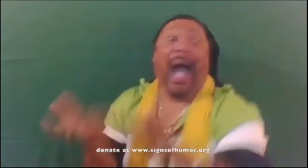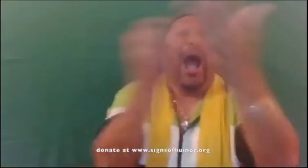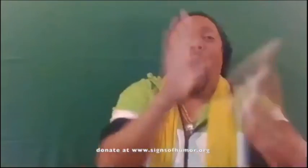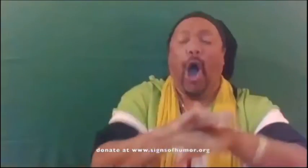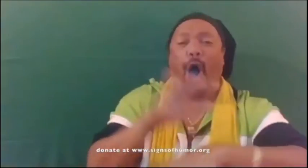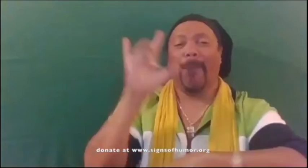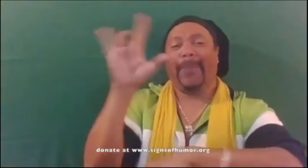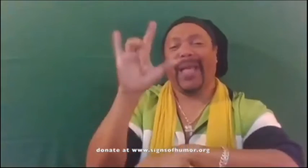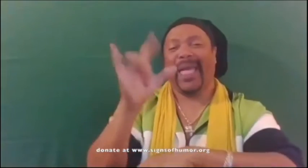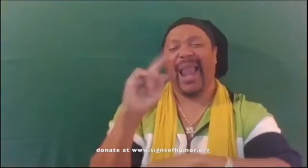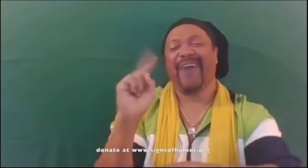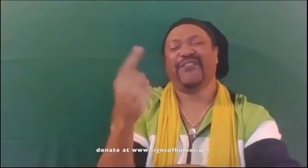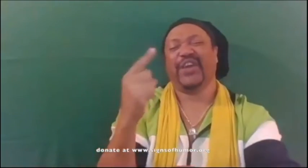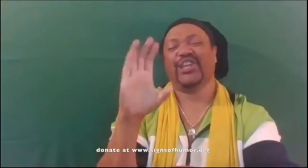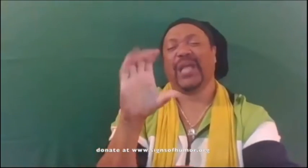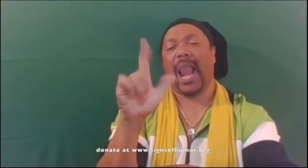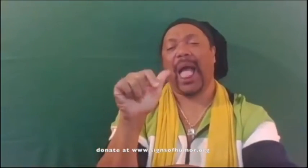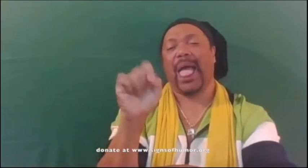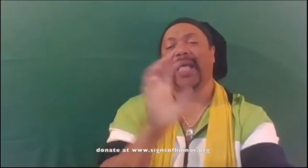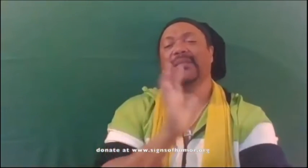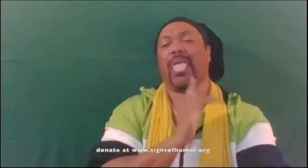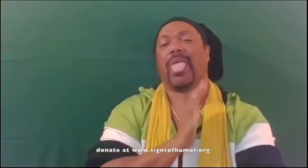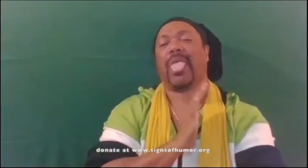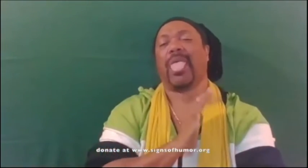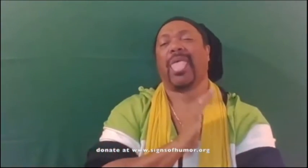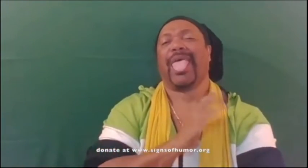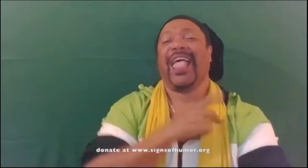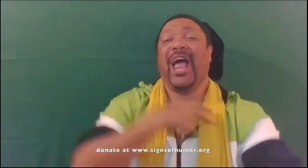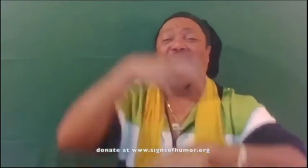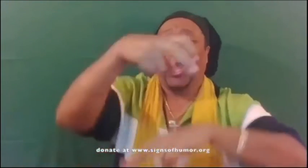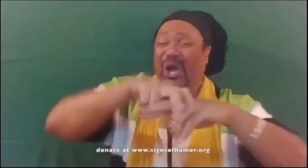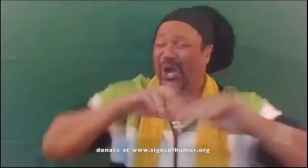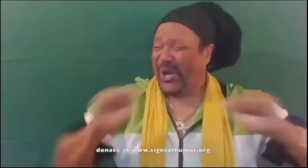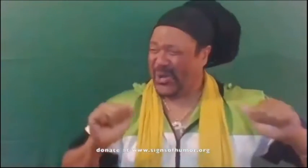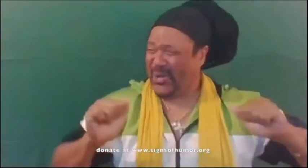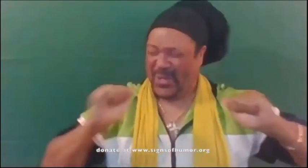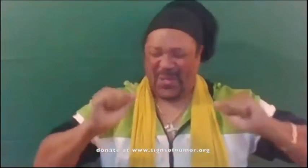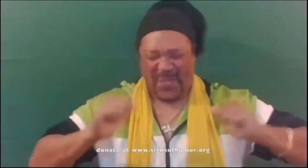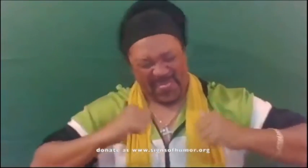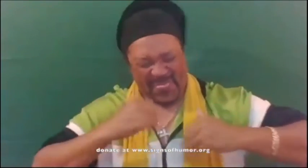deaf. Oh, okay. They put me on the plane, first class, okay? It's like that.